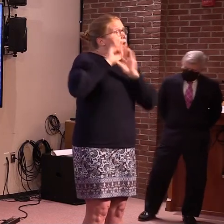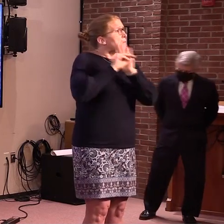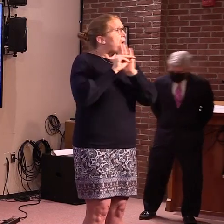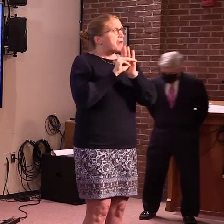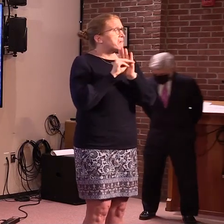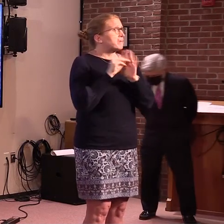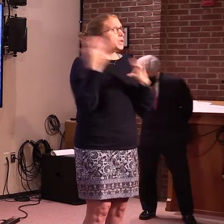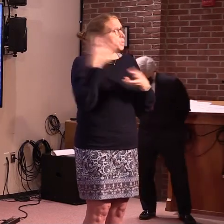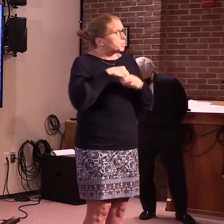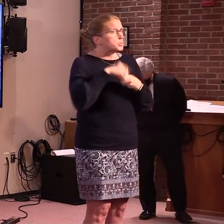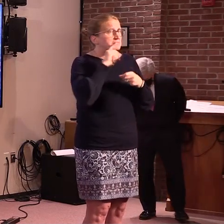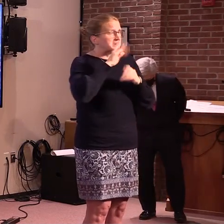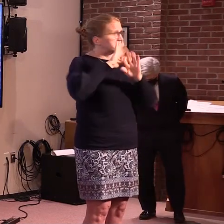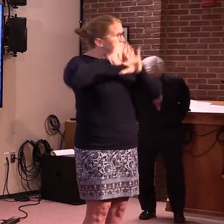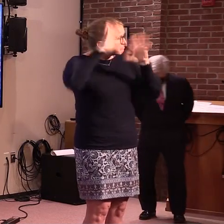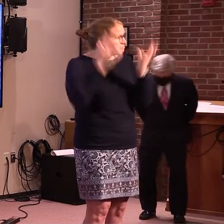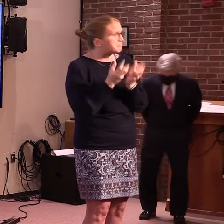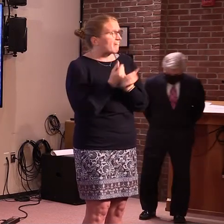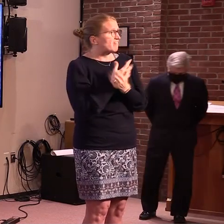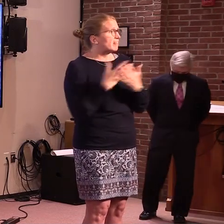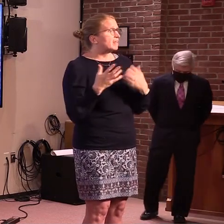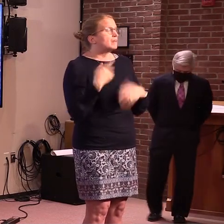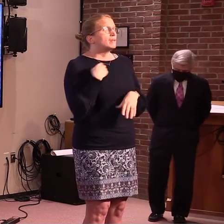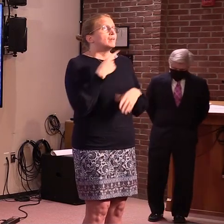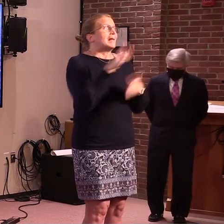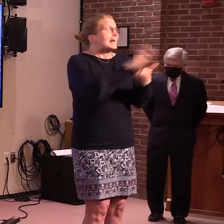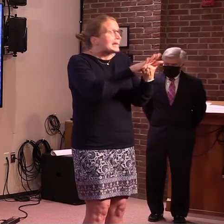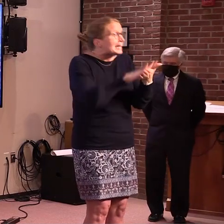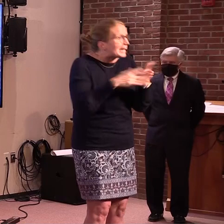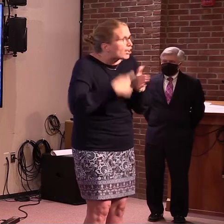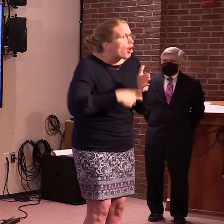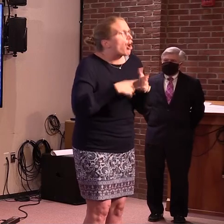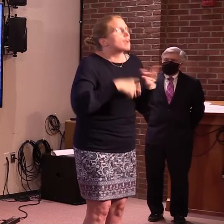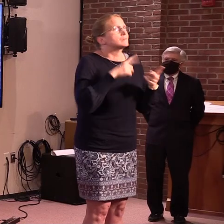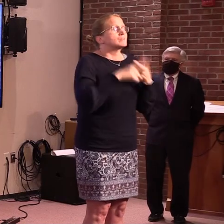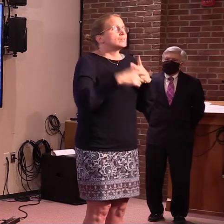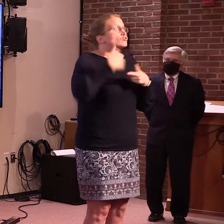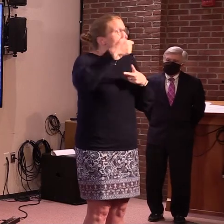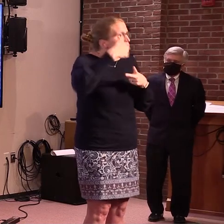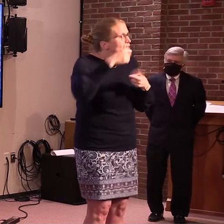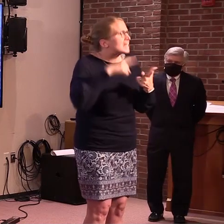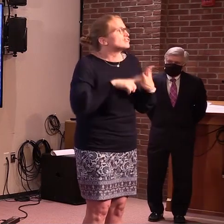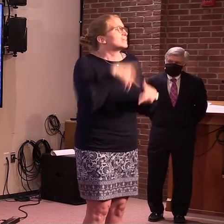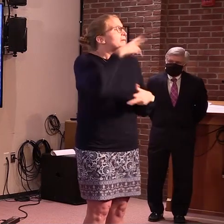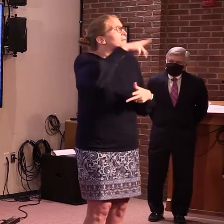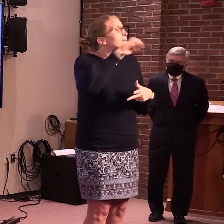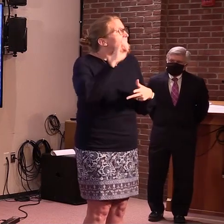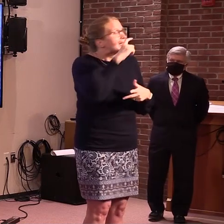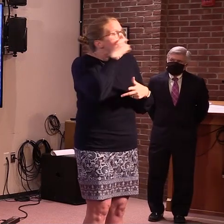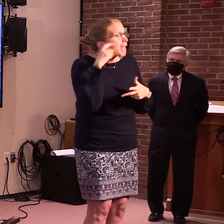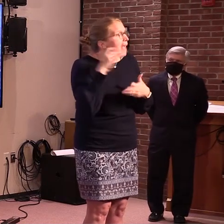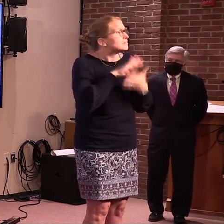conditioning facilities to additional staffing costs, transportation, and so PPE supplies, and so forth.